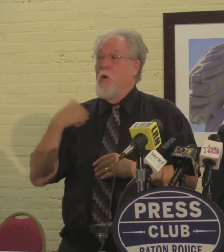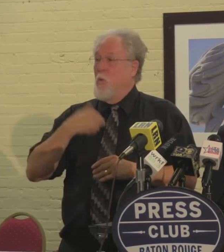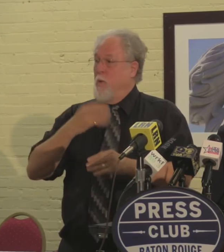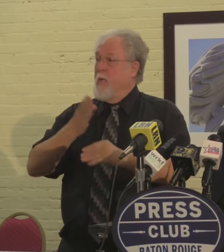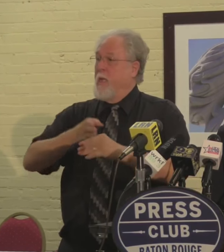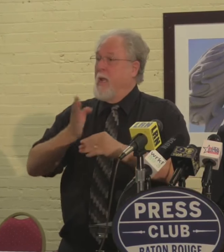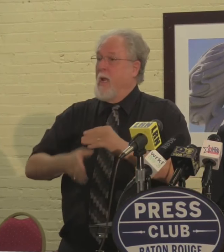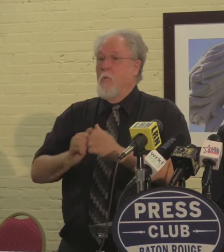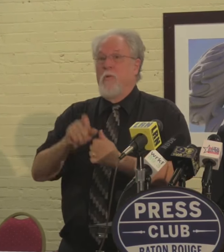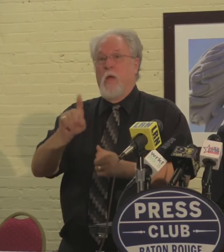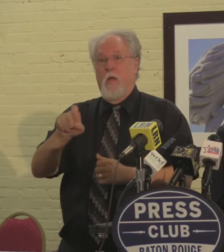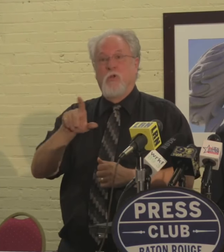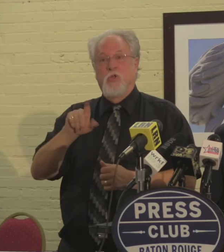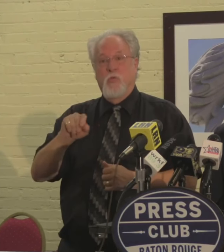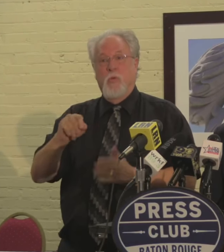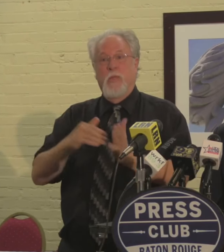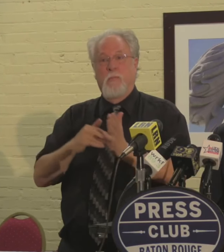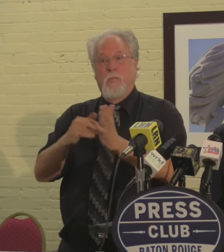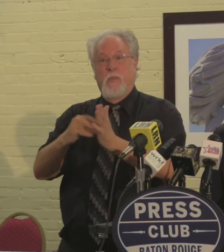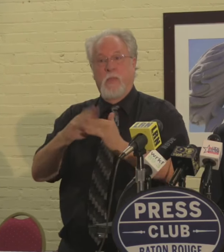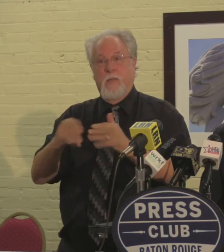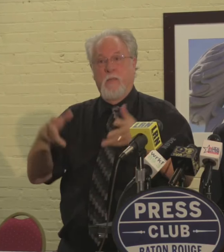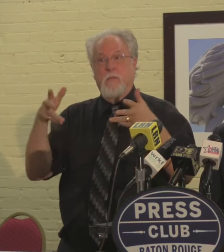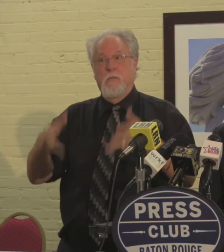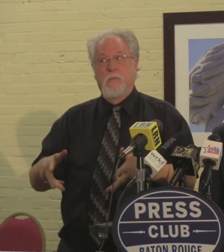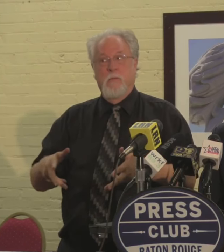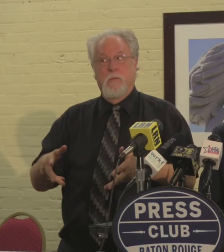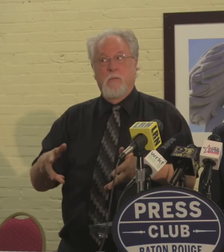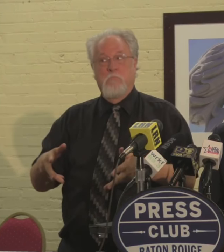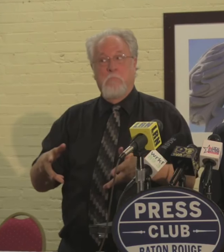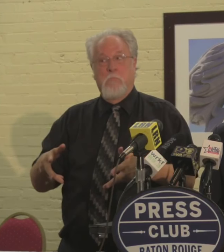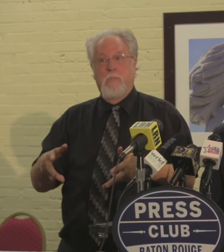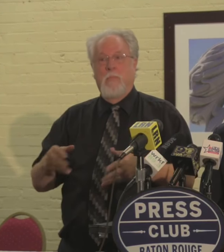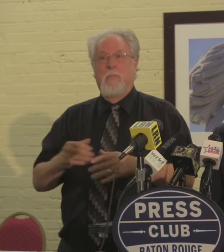year with a $120 million surplus.